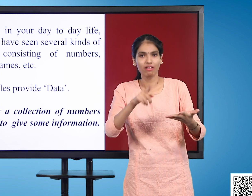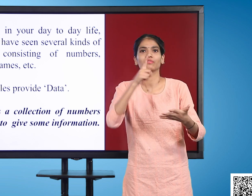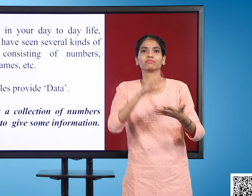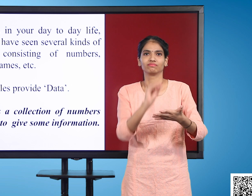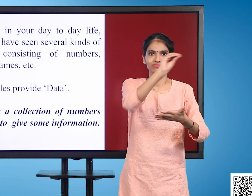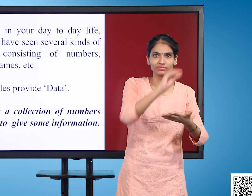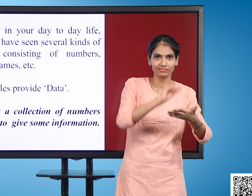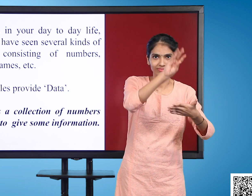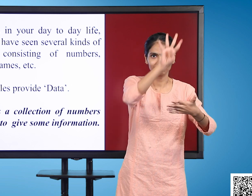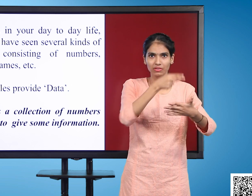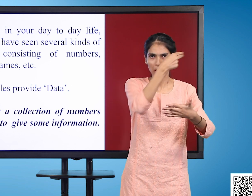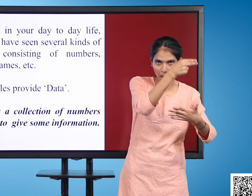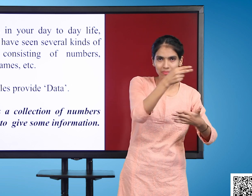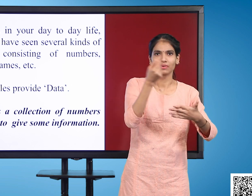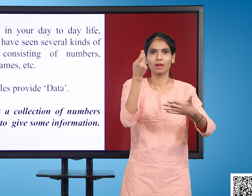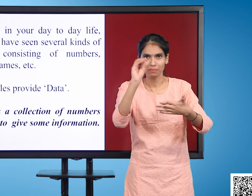numbers gathered to give some information.